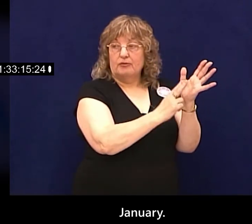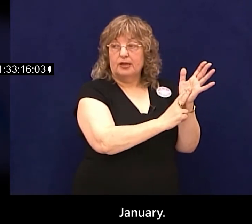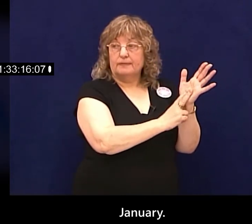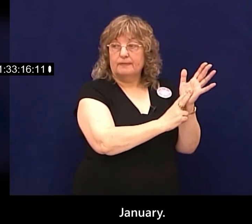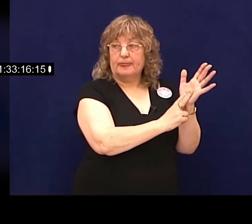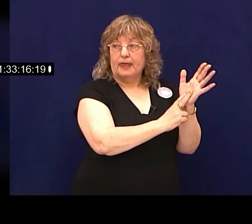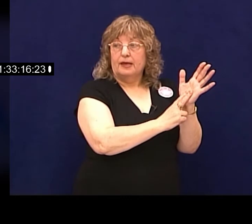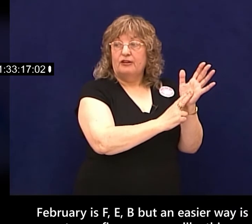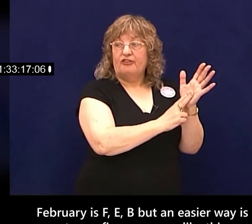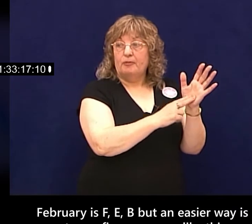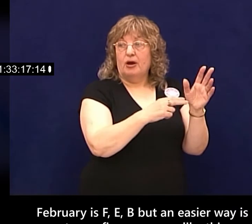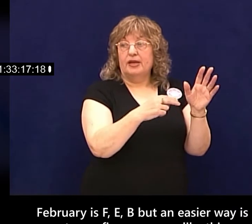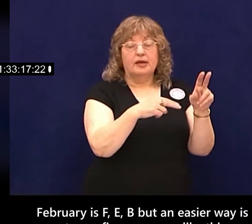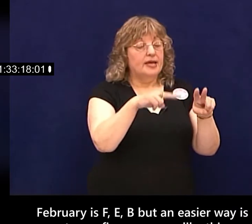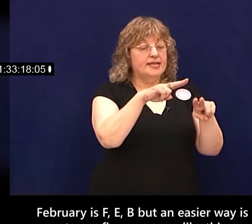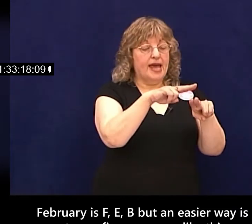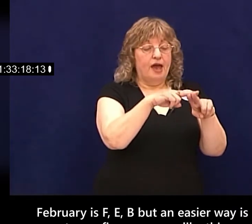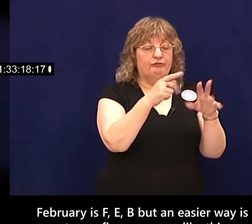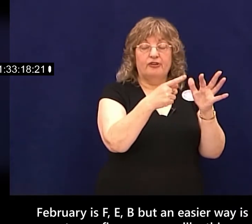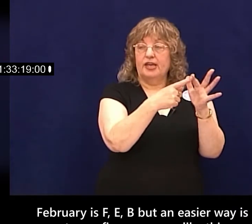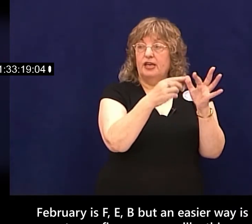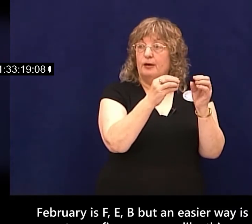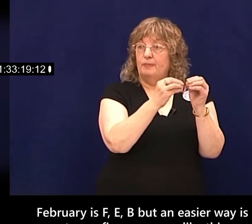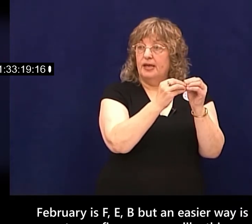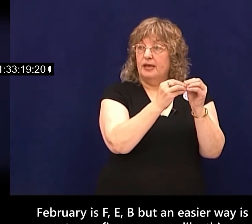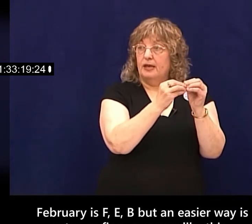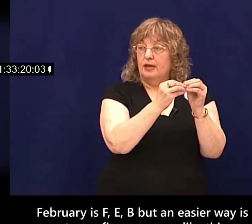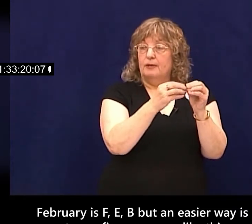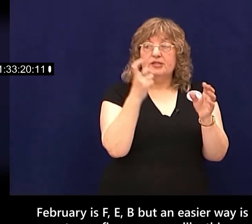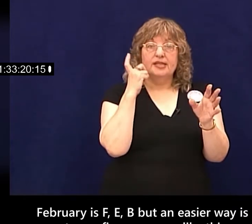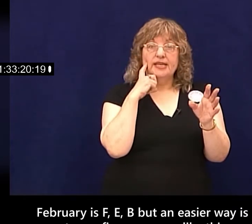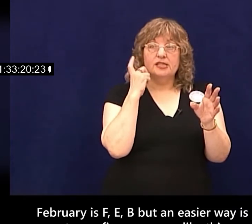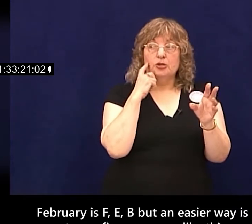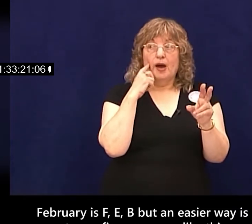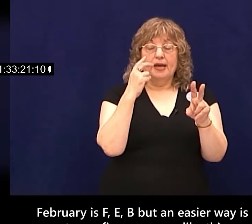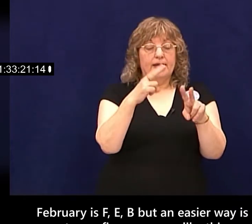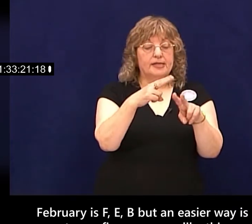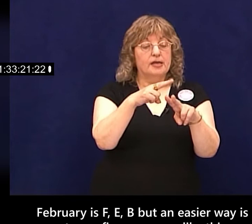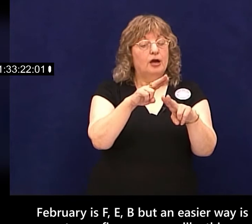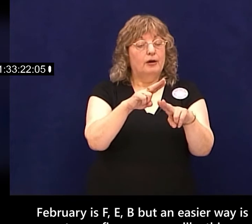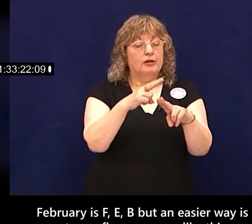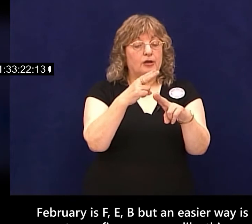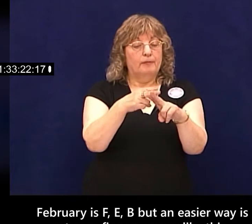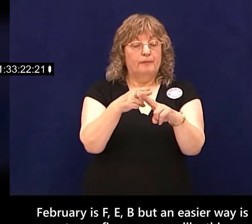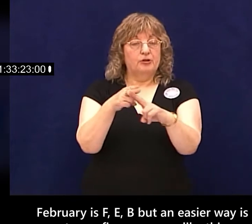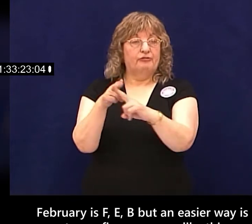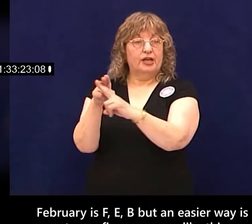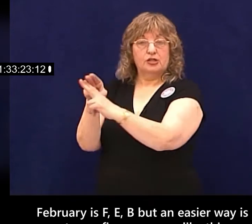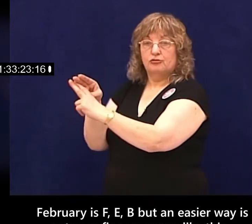January. February is F-E-B. But an easier way is put your fingers across